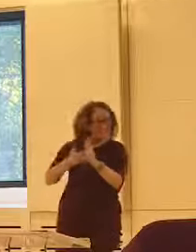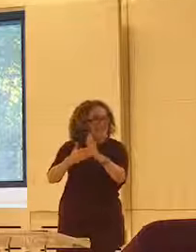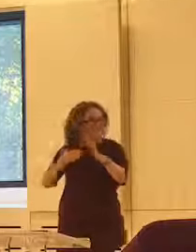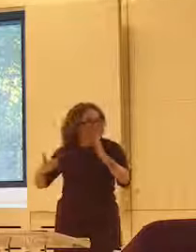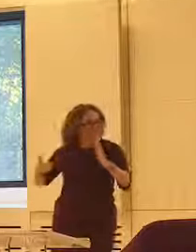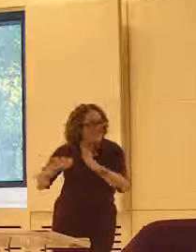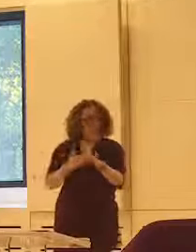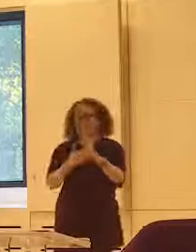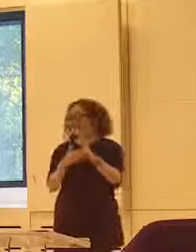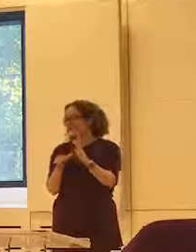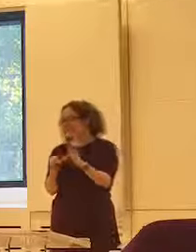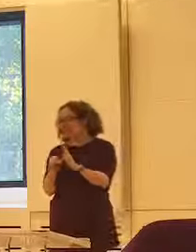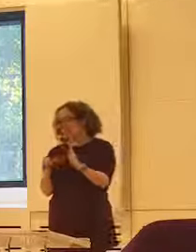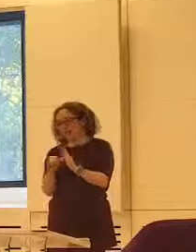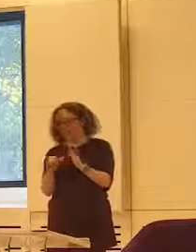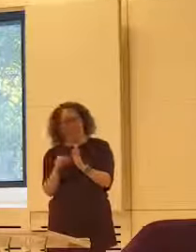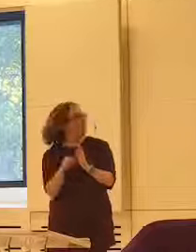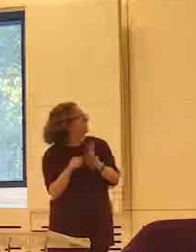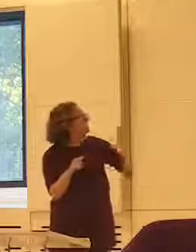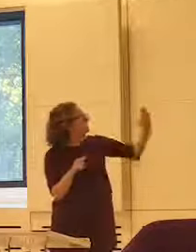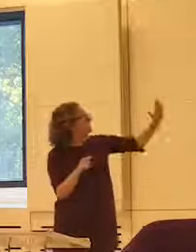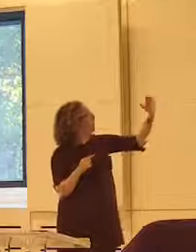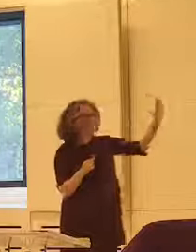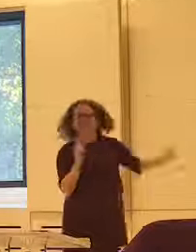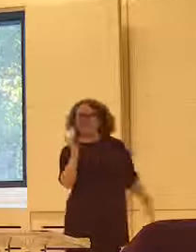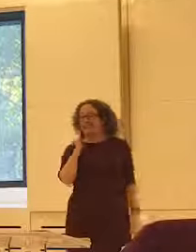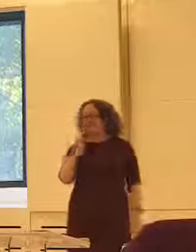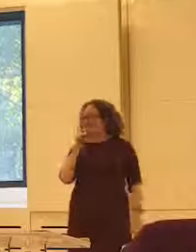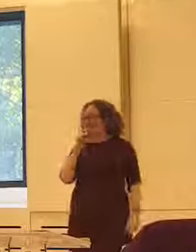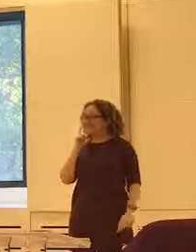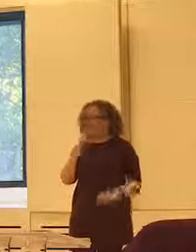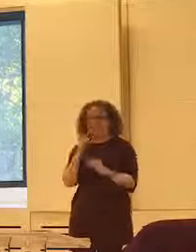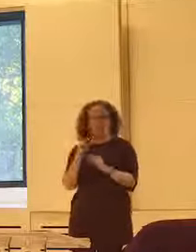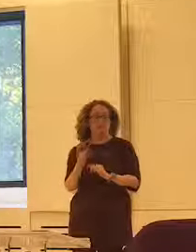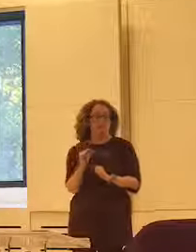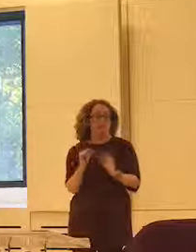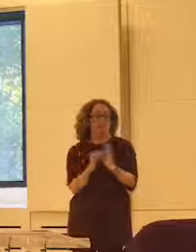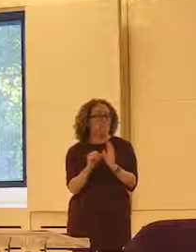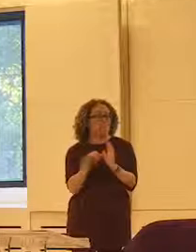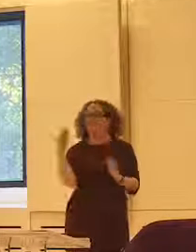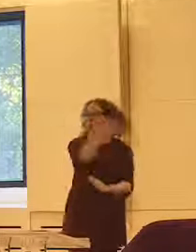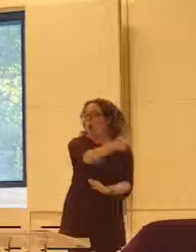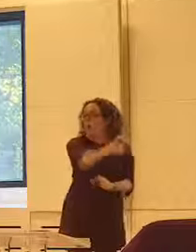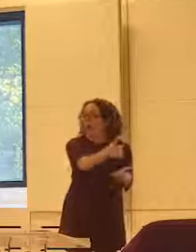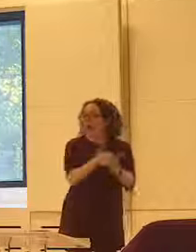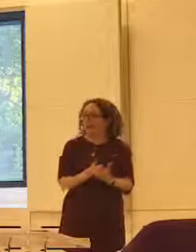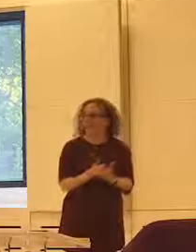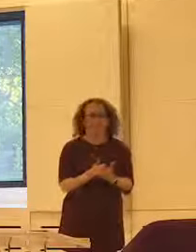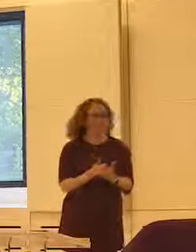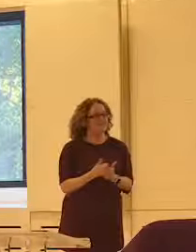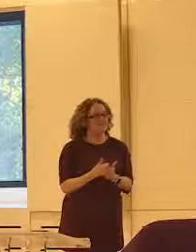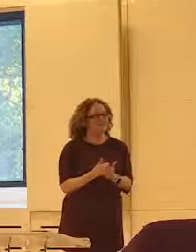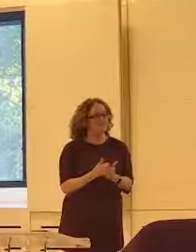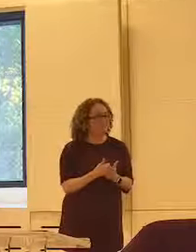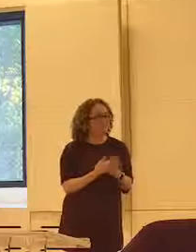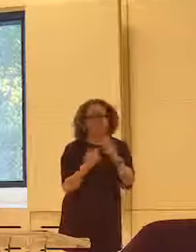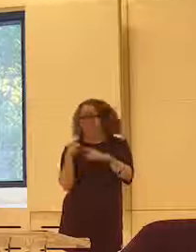Because they've been fighting to get that access and knock down those barriers. But for the hearing, there's no problems. They go straight through. You can see the size of